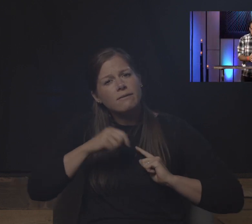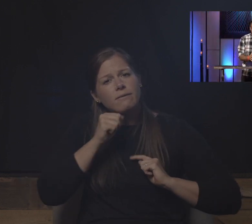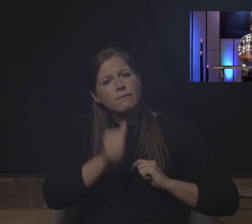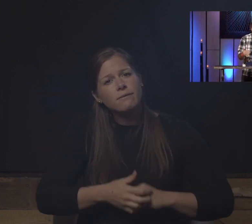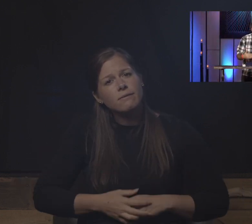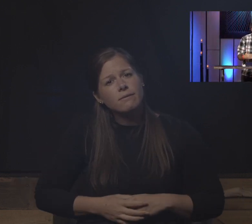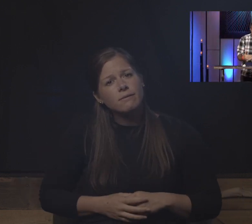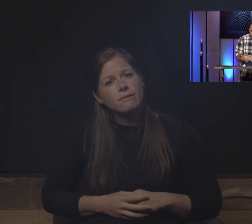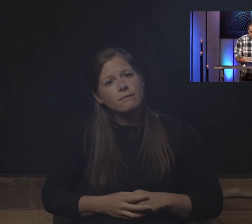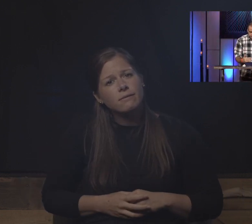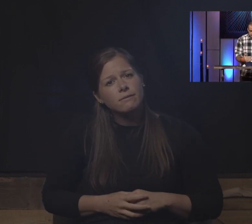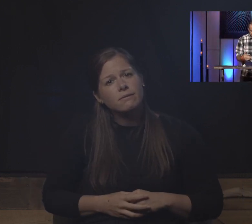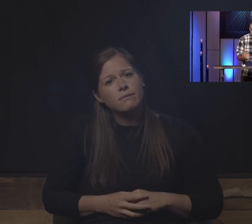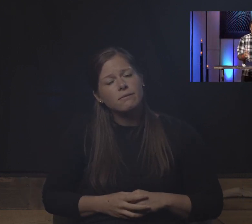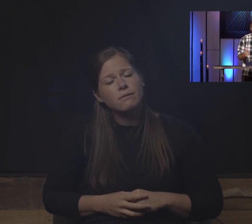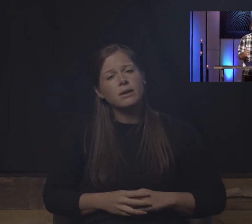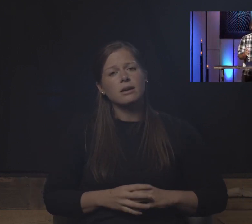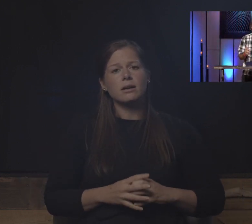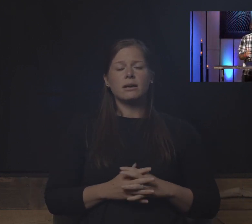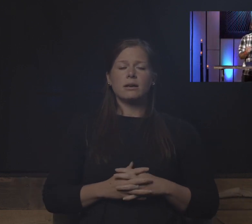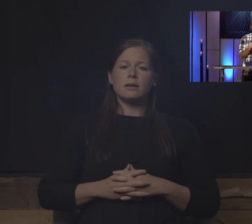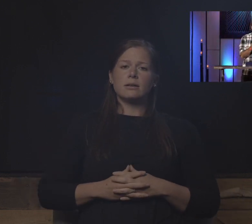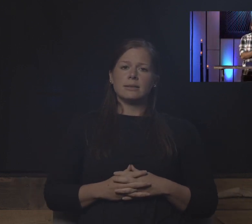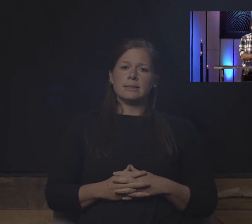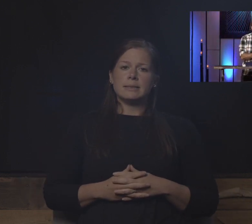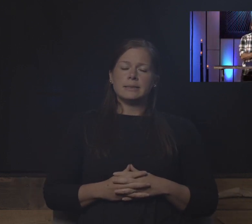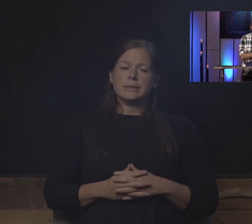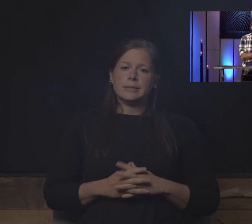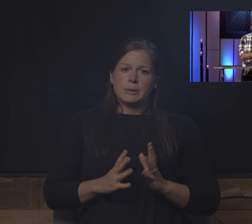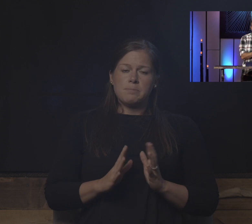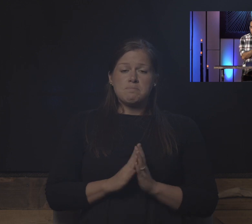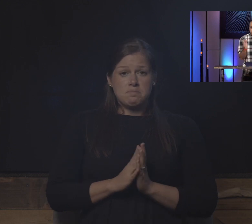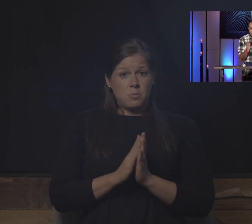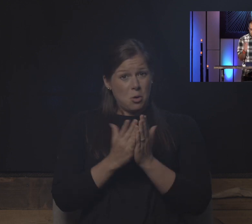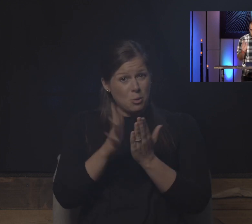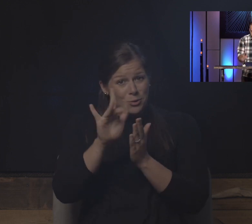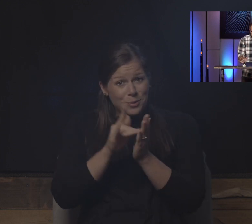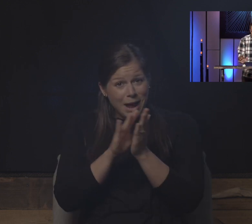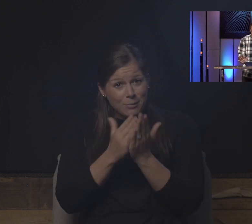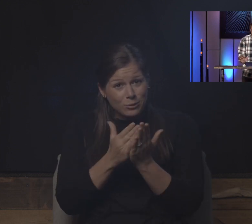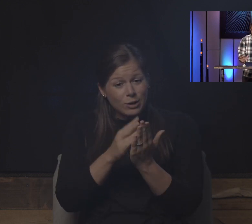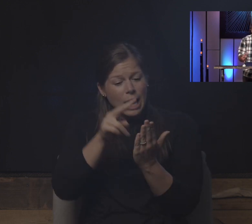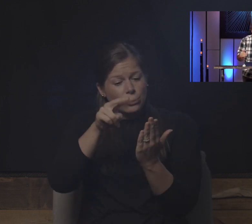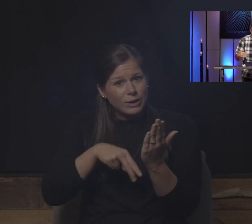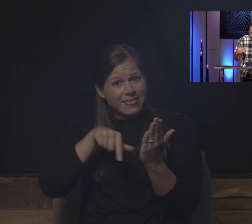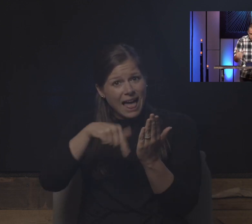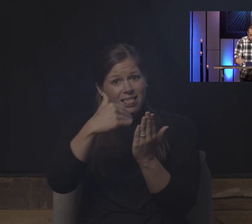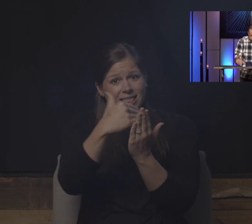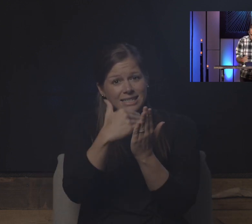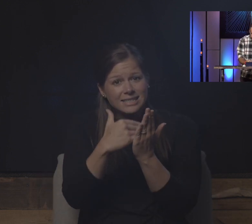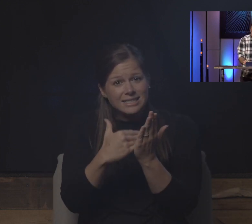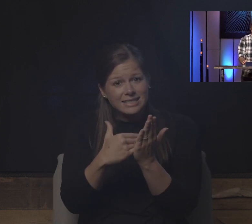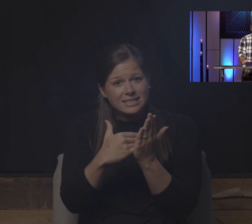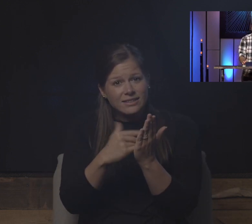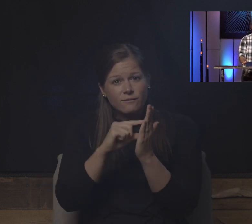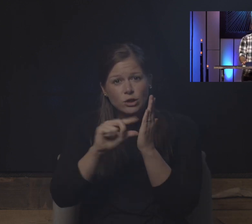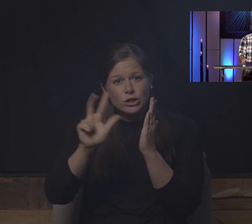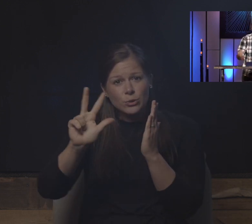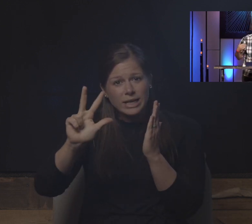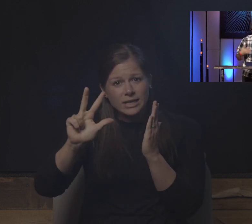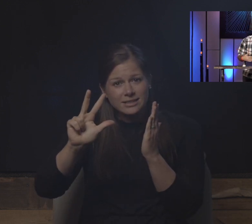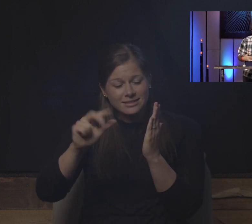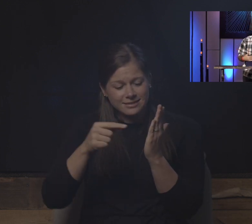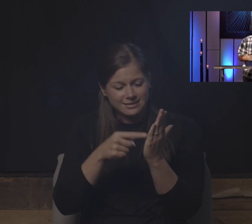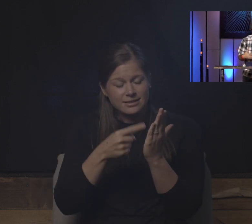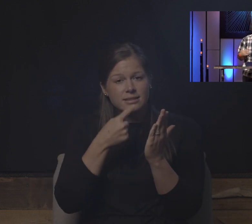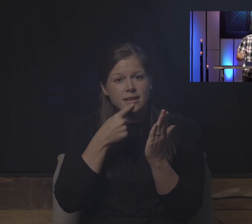If you have an open Bible, notice verse 3. This is what Christians, fourth word in, were. They were foolish. Now